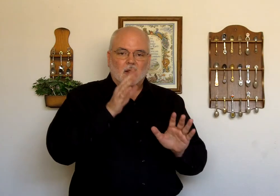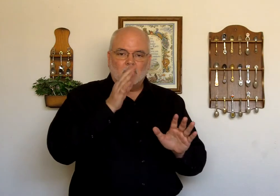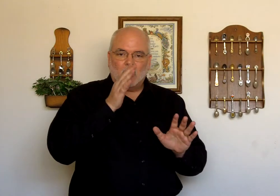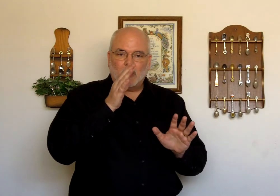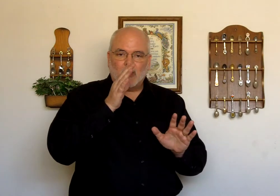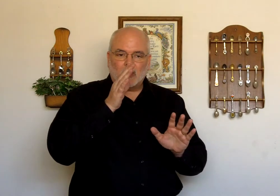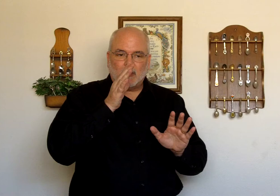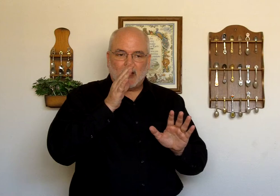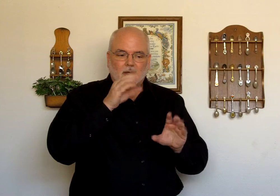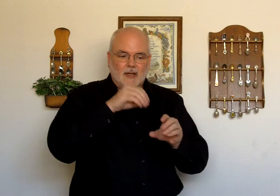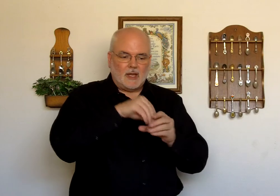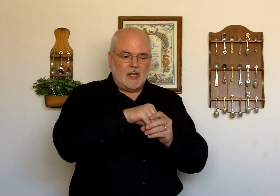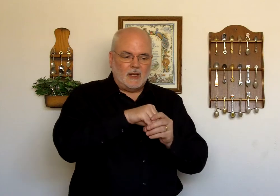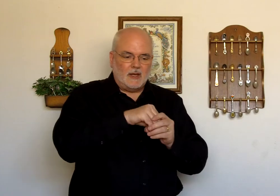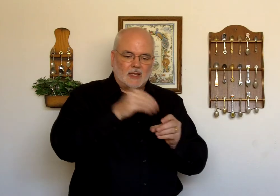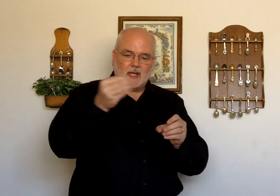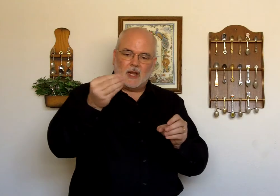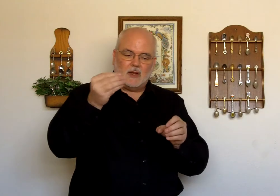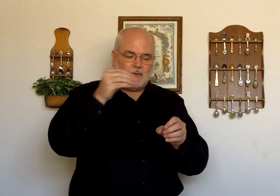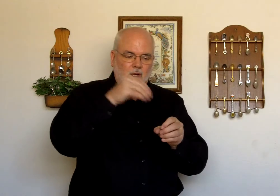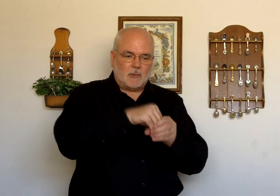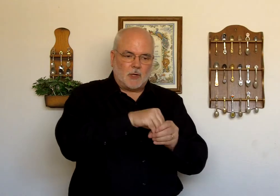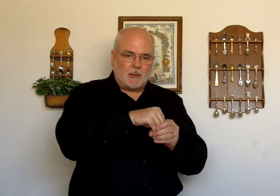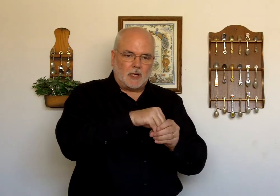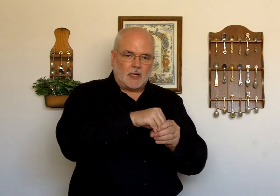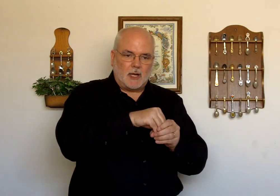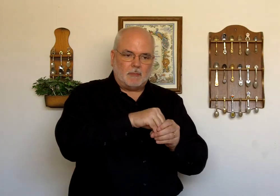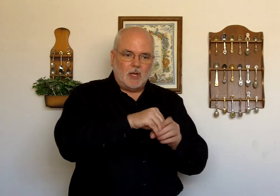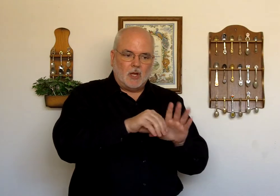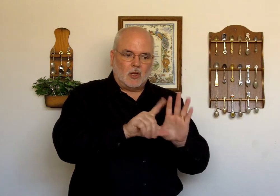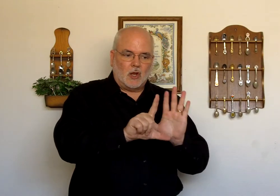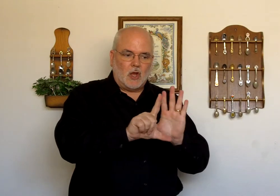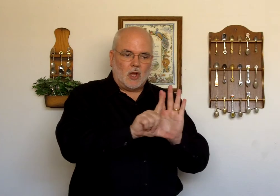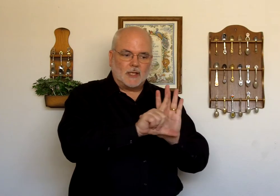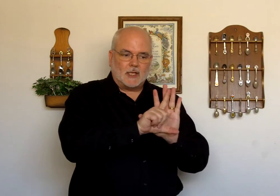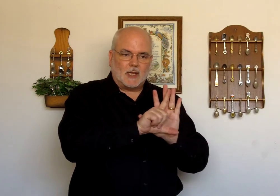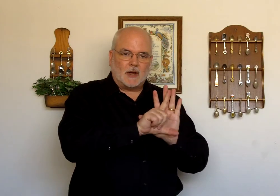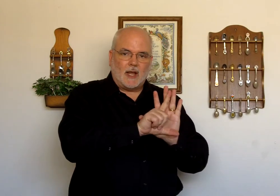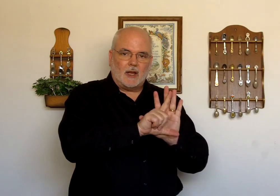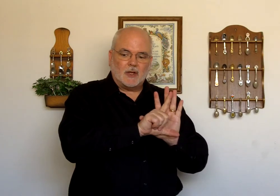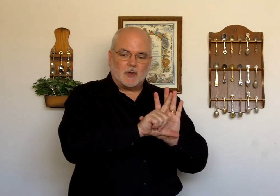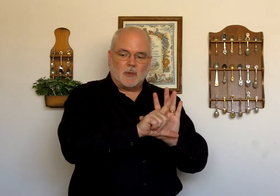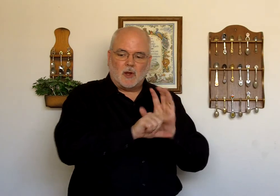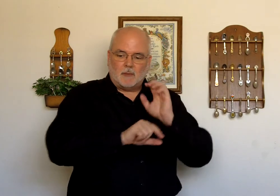Mother. talked about. In. like taking a finger to putting you in a little cup. Law. the letter L against your palm.